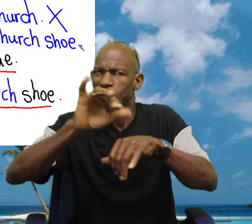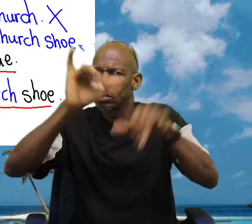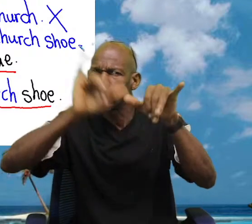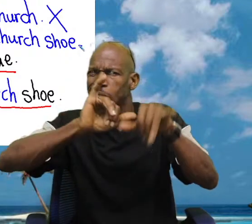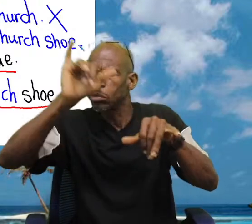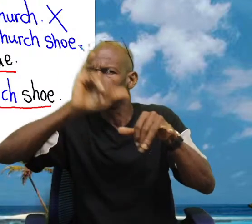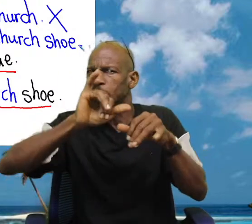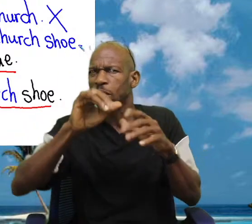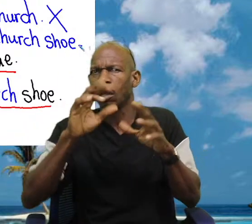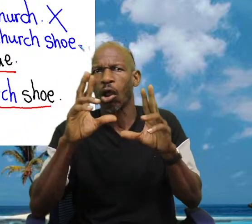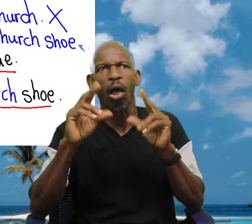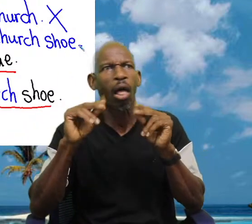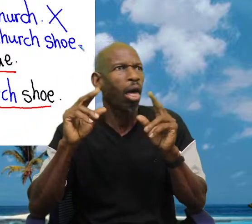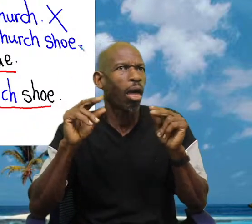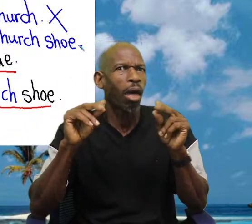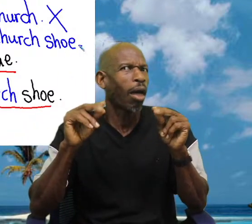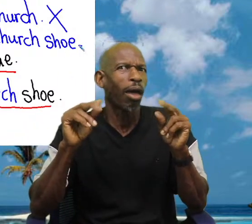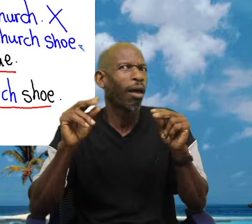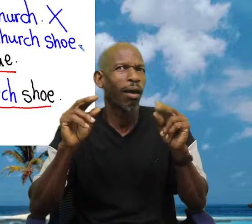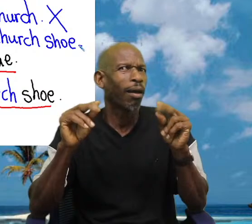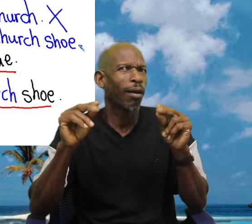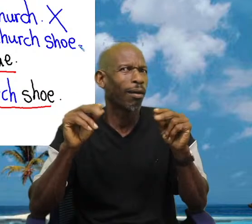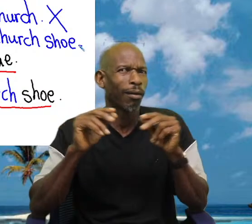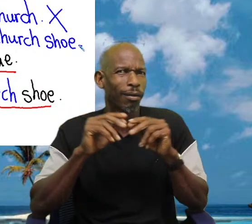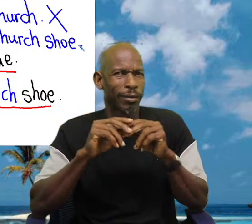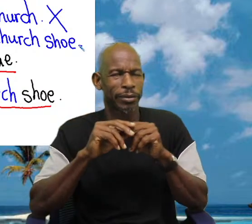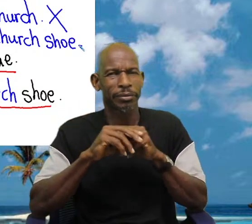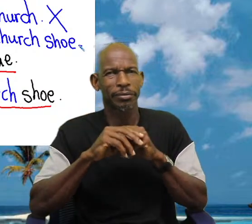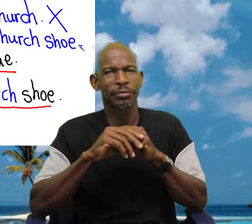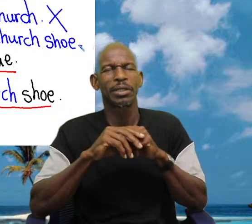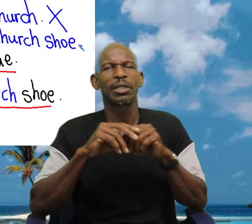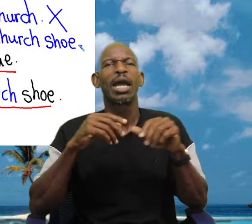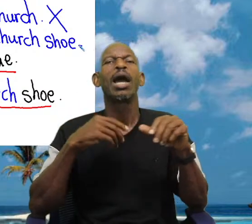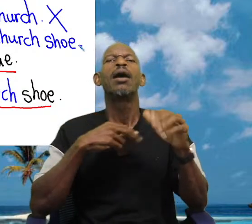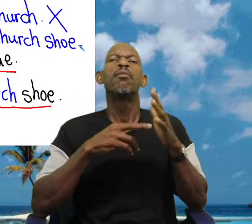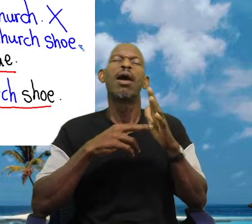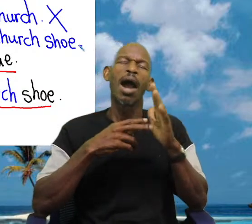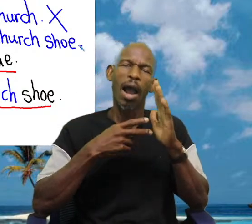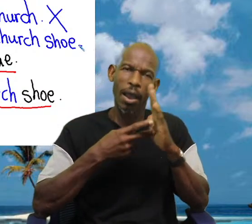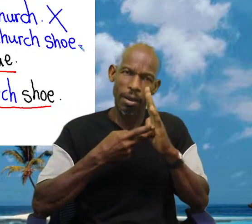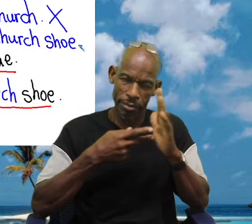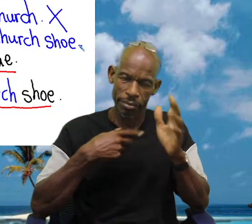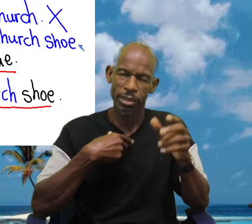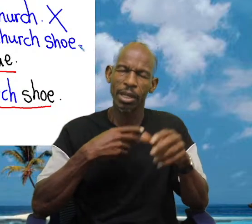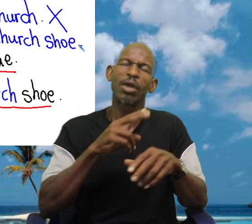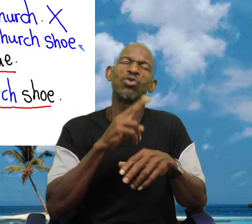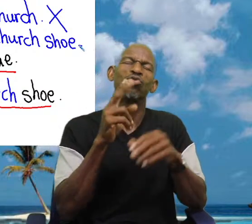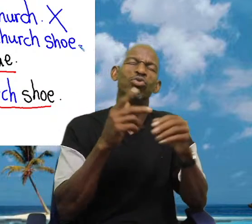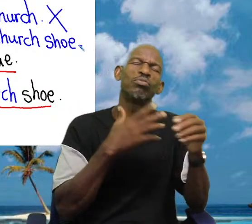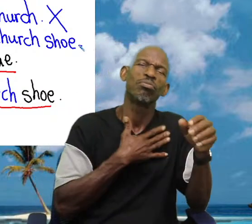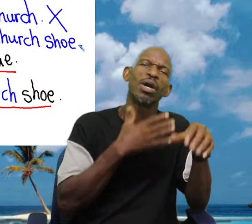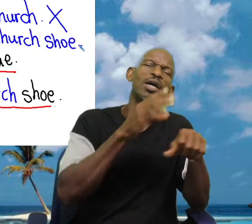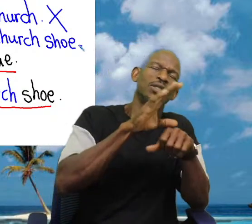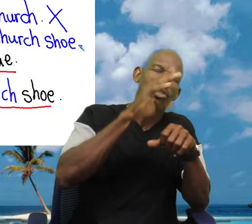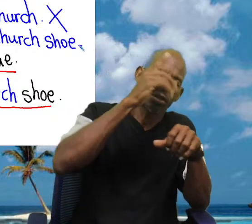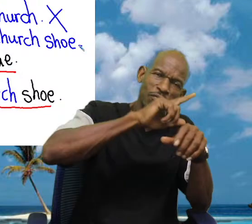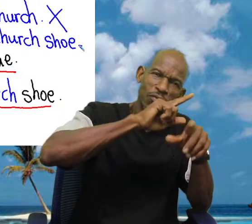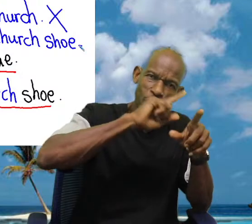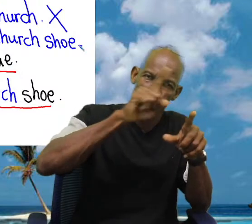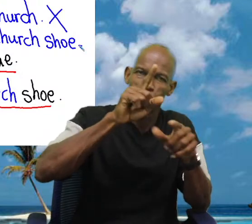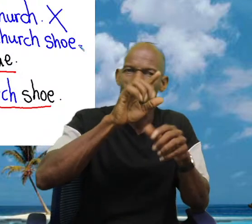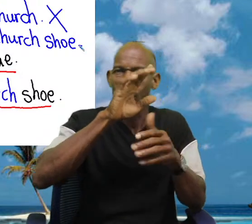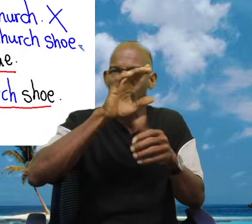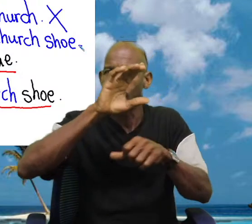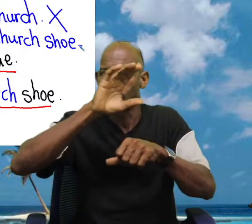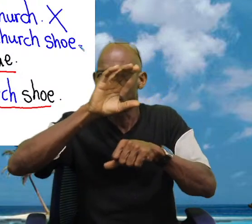I'm telling everybody that the shoe is a church. That I will go in the shoe and I'll pray and read my Bible in the